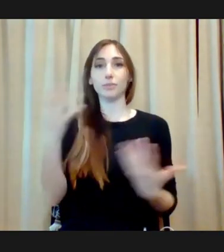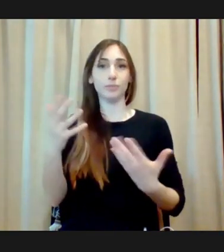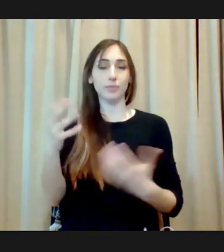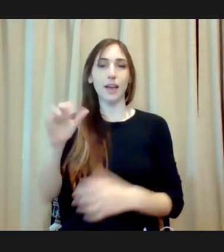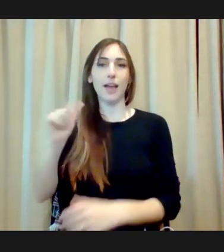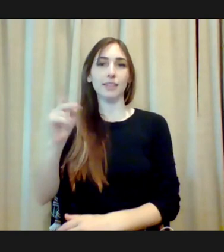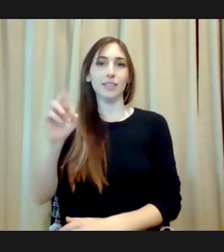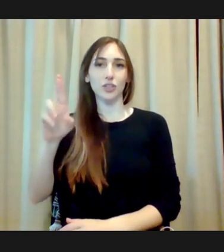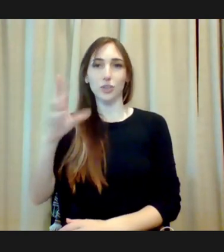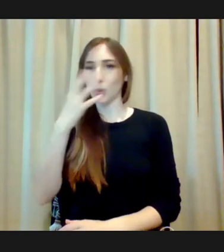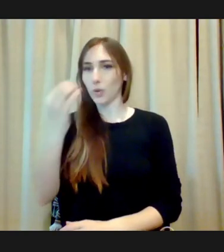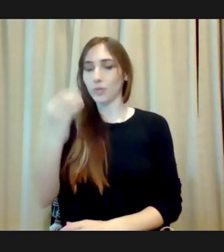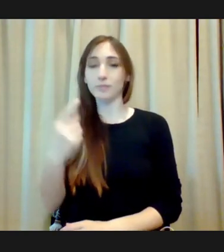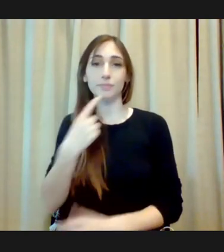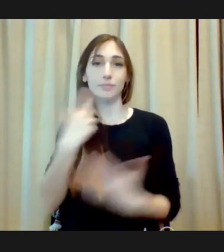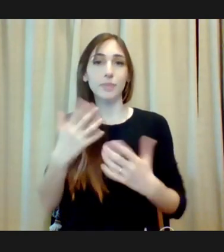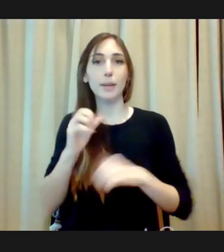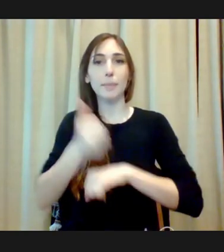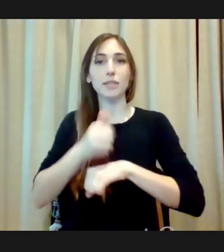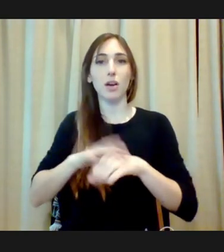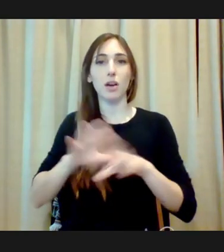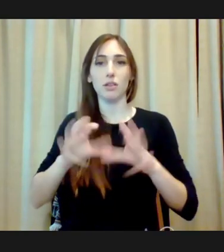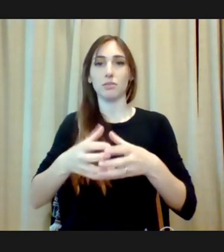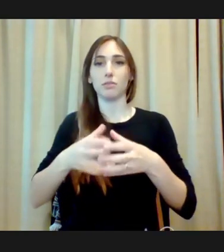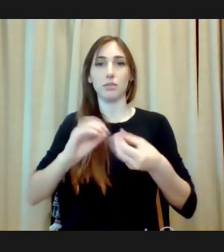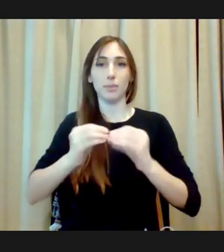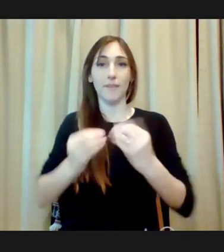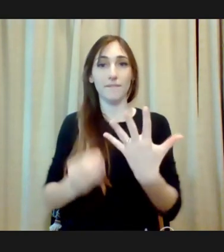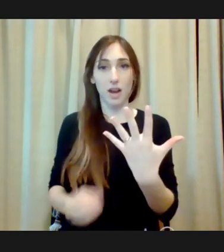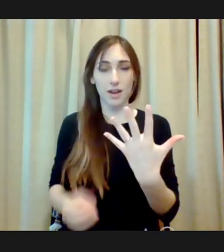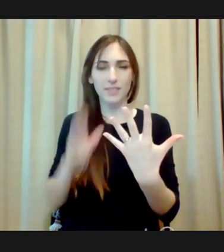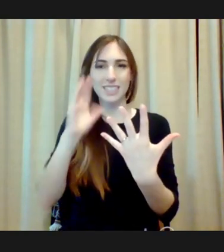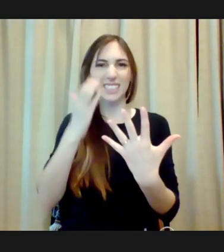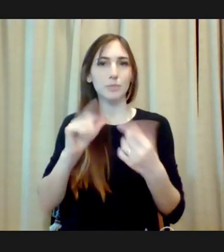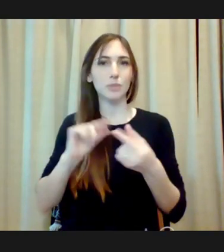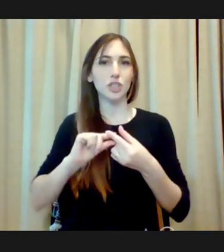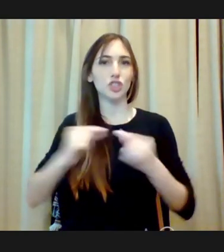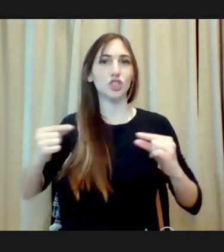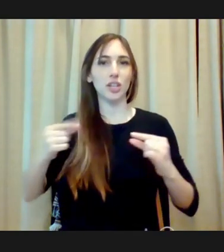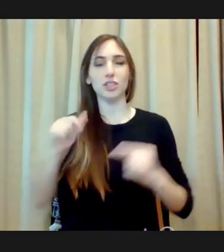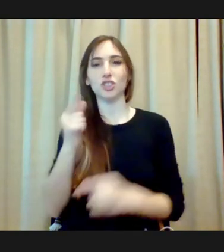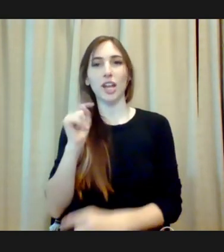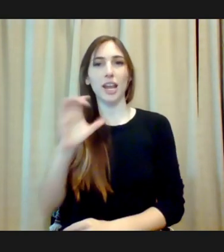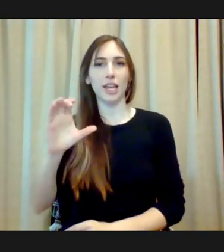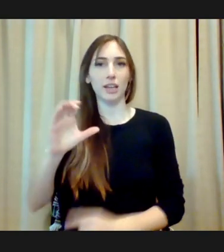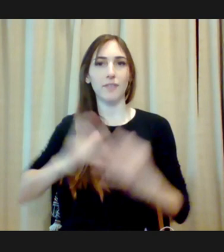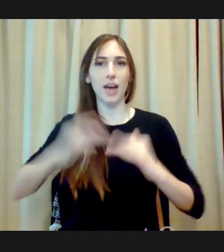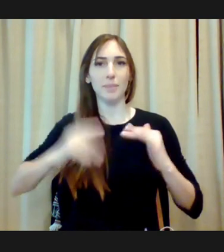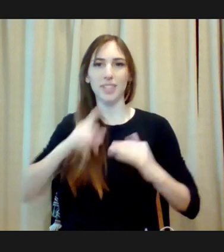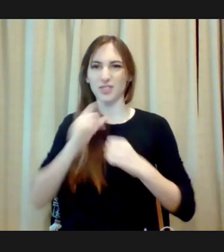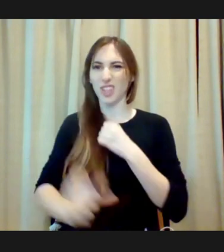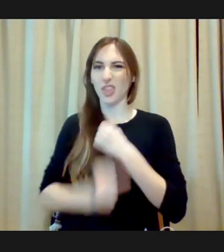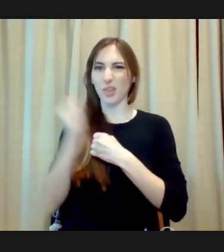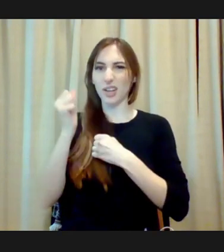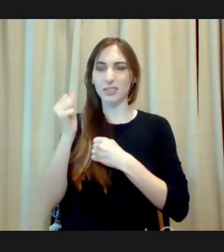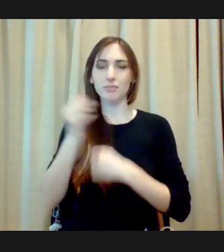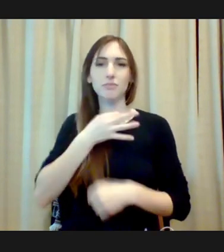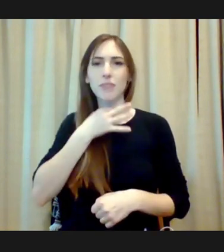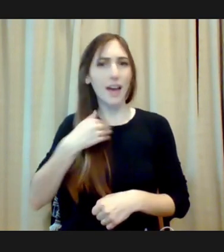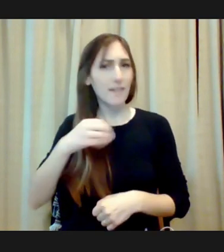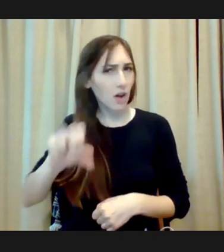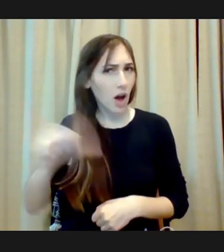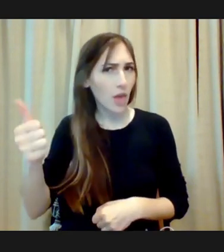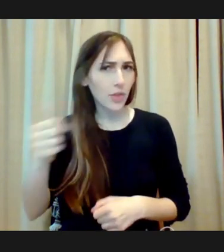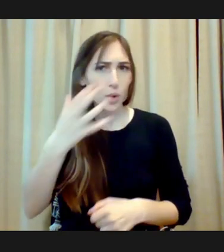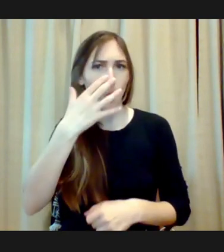based on a population of 5, it seems genetic viability is extremely threatened. Are there other populations that